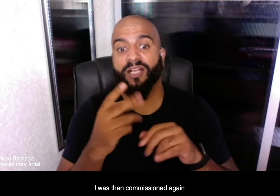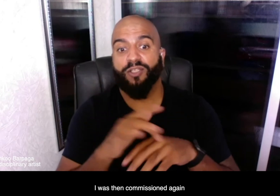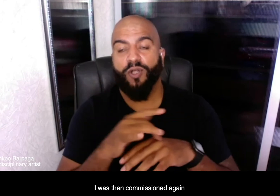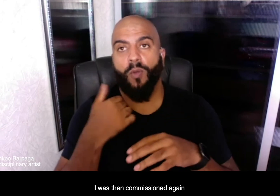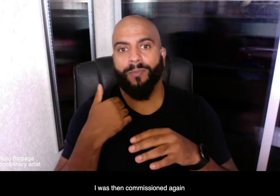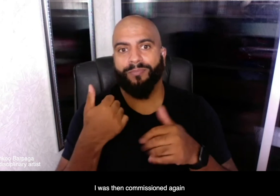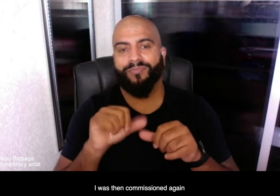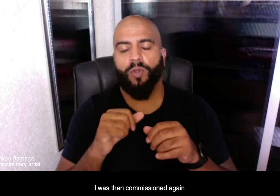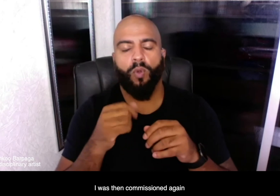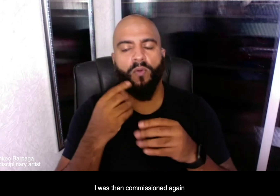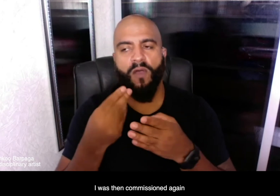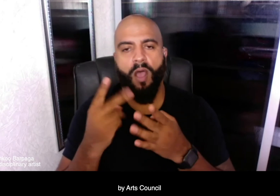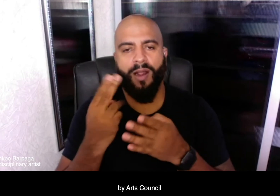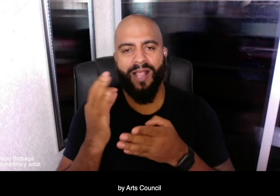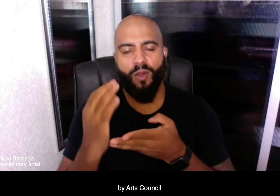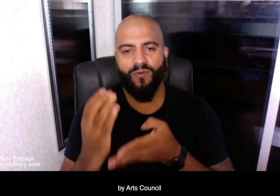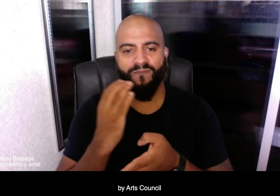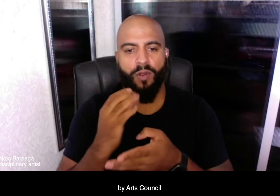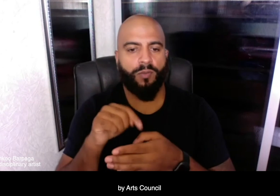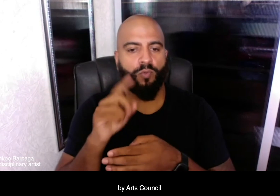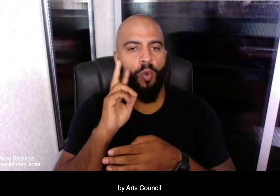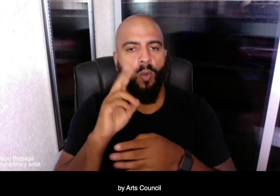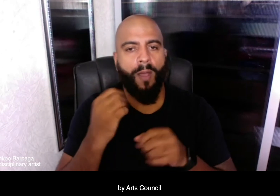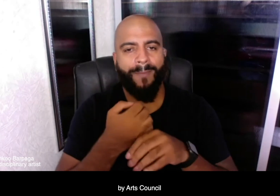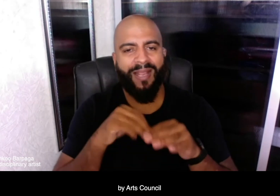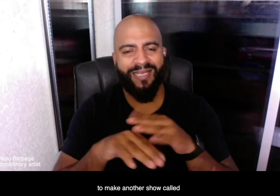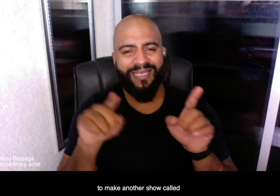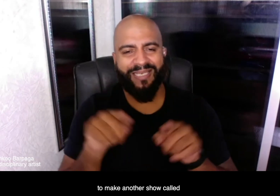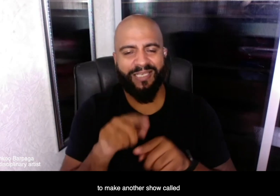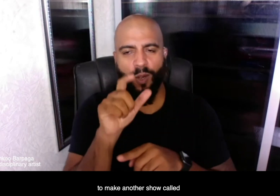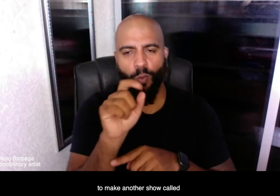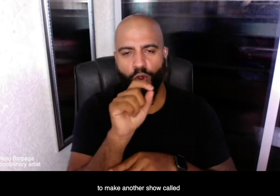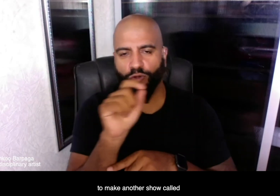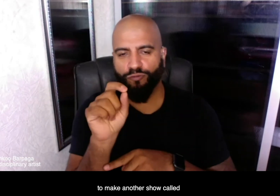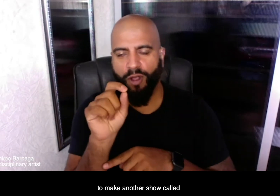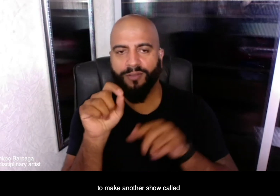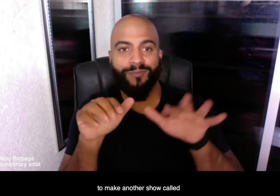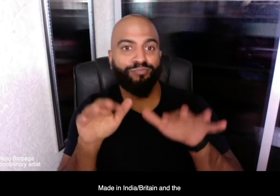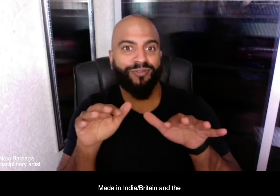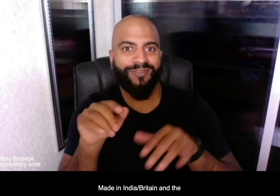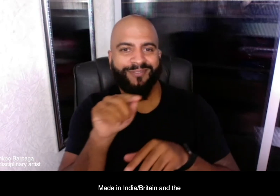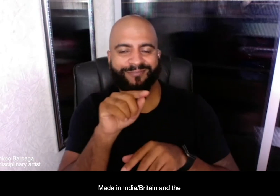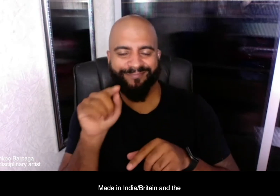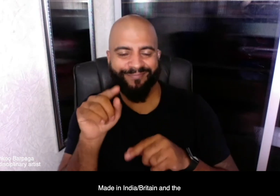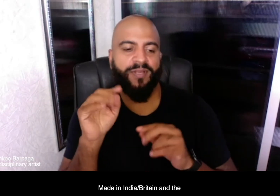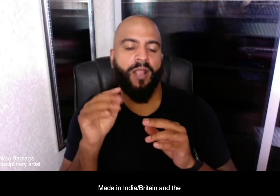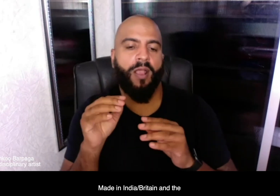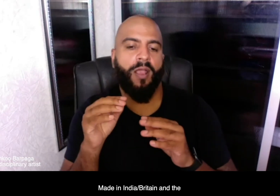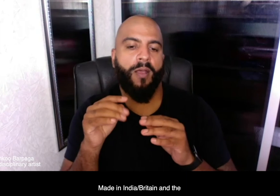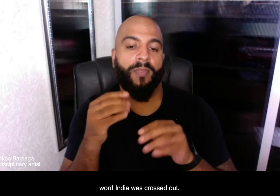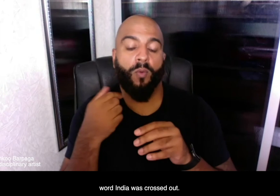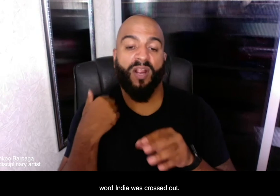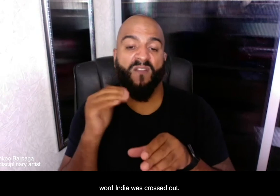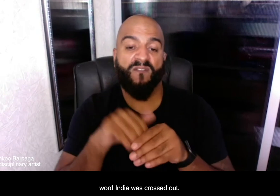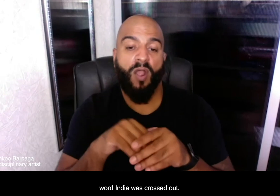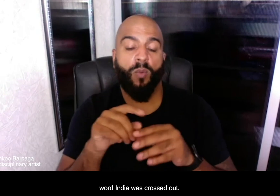then commissioned again by Arts Council to make another show called Made in India/Britain,